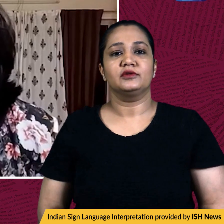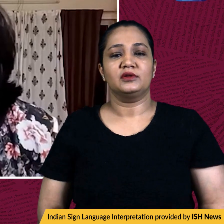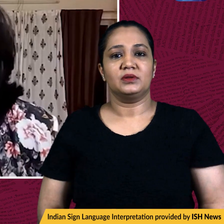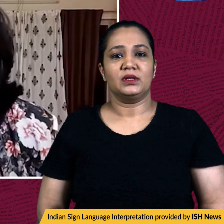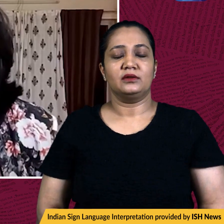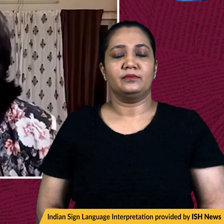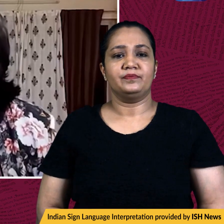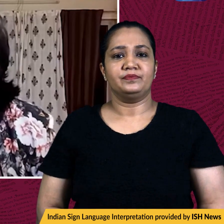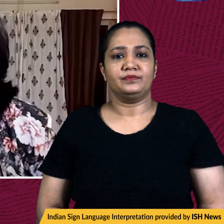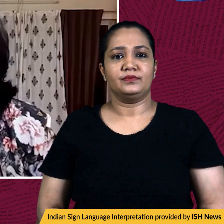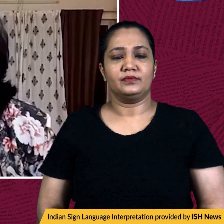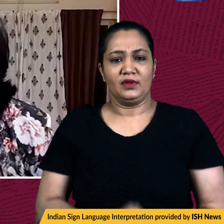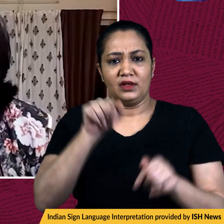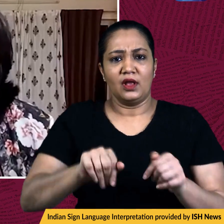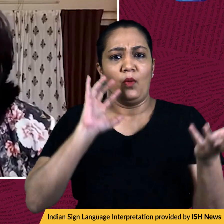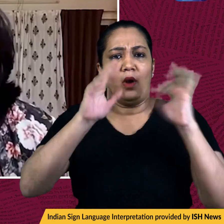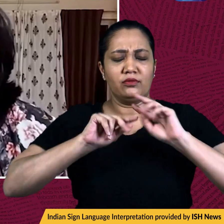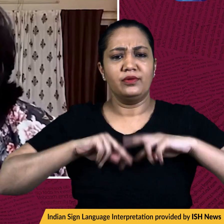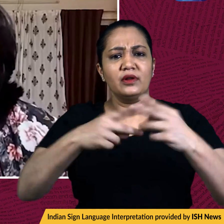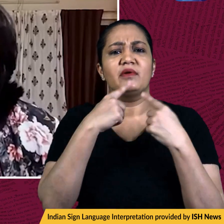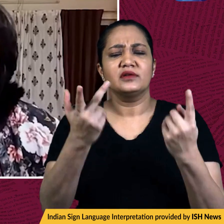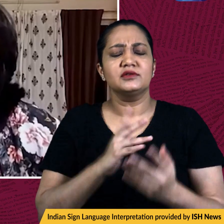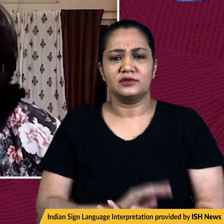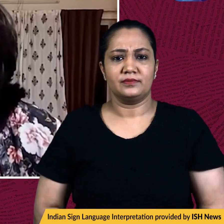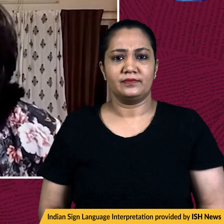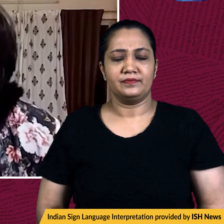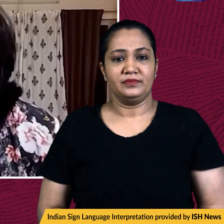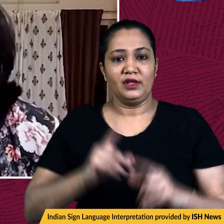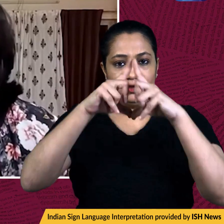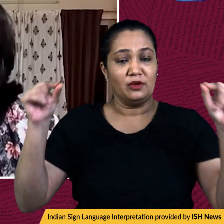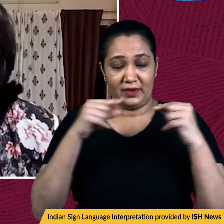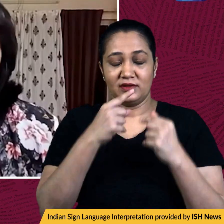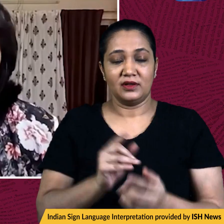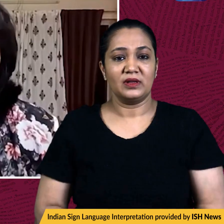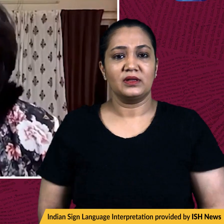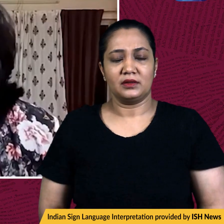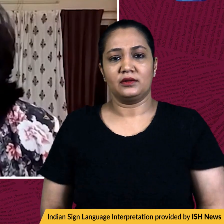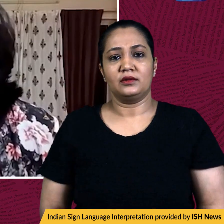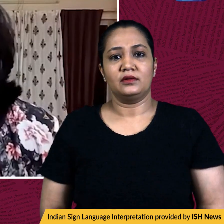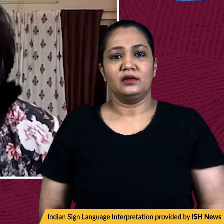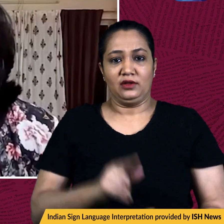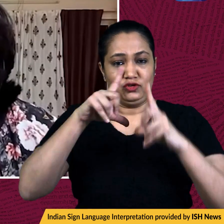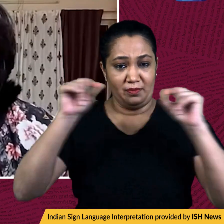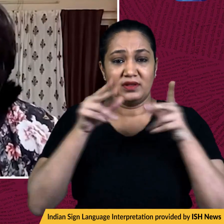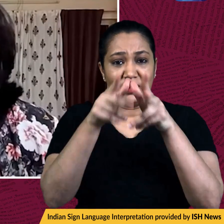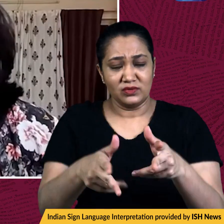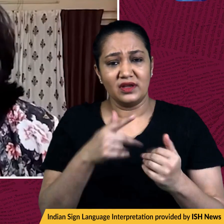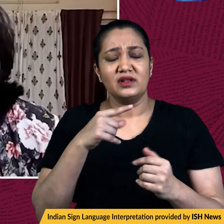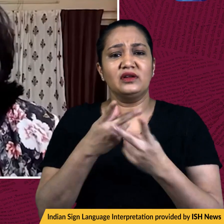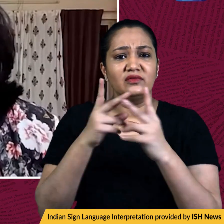Now, here's how the world is reacting. start off today with Japan, which has now announced that it will freeze the